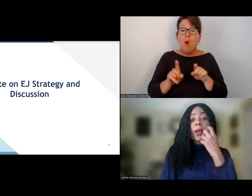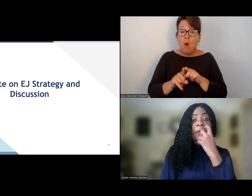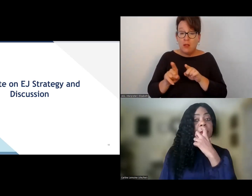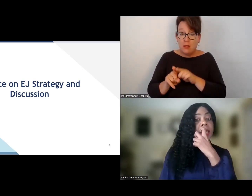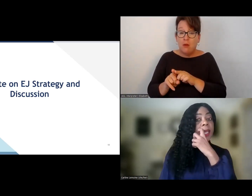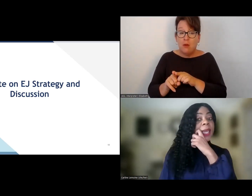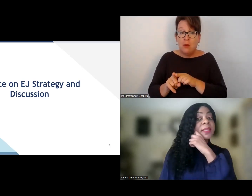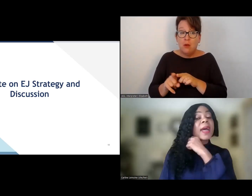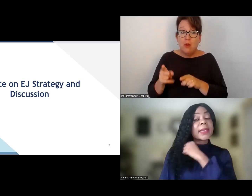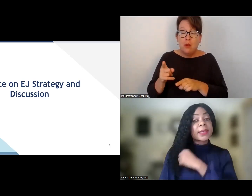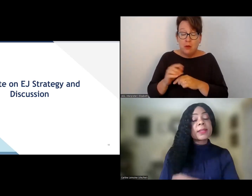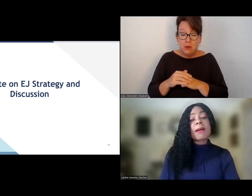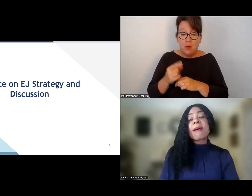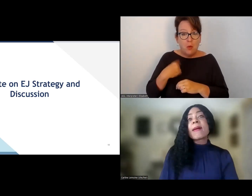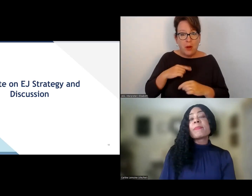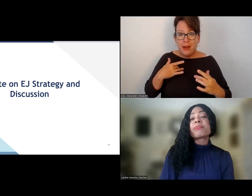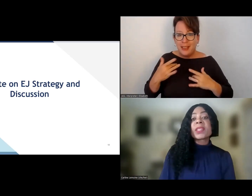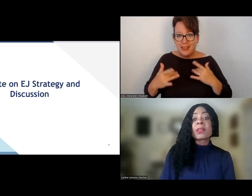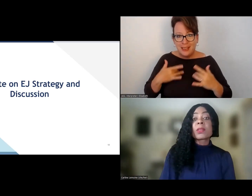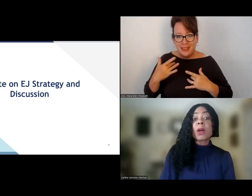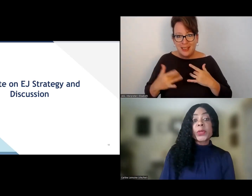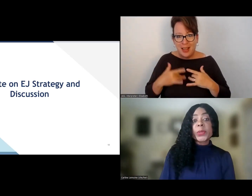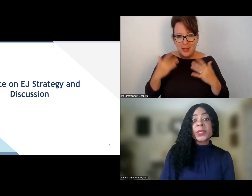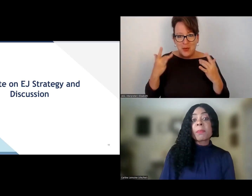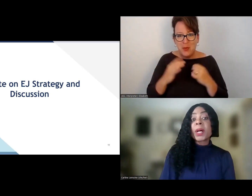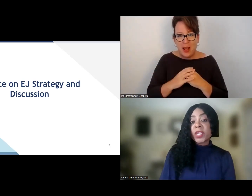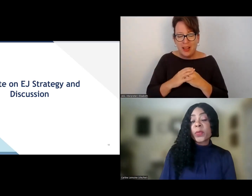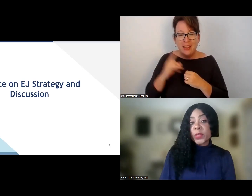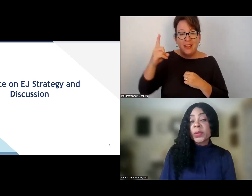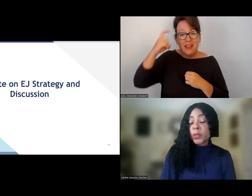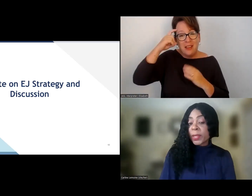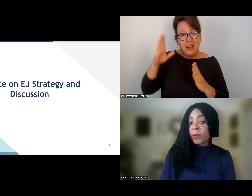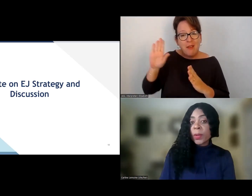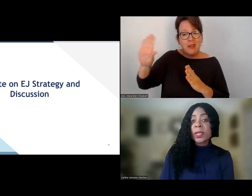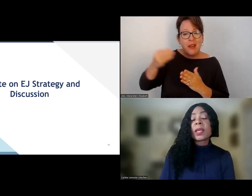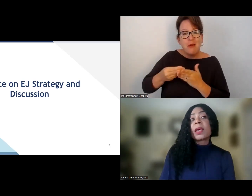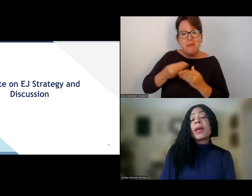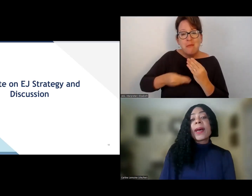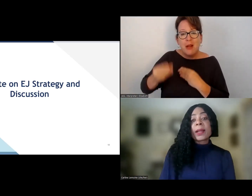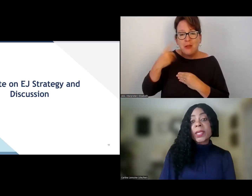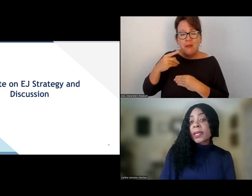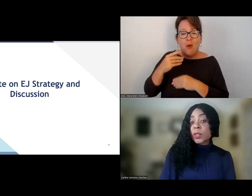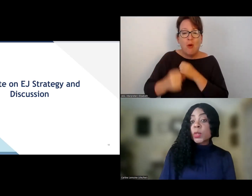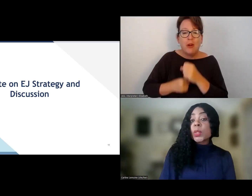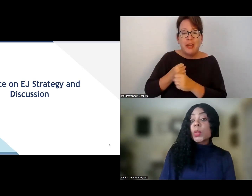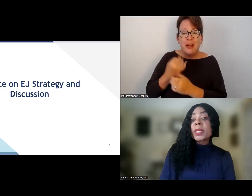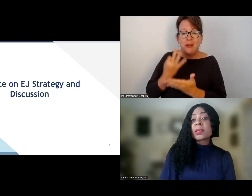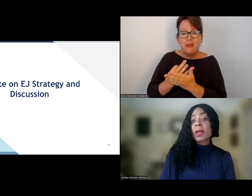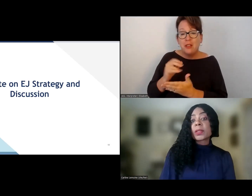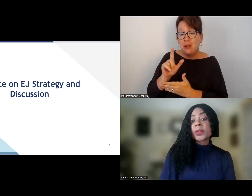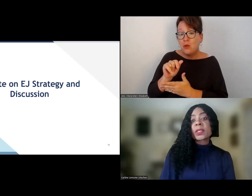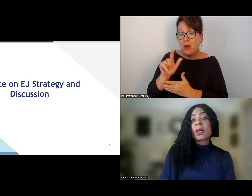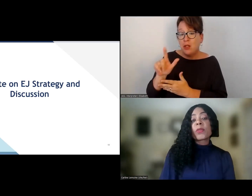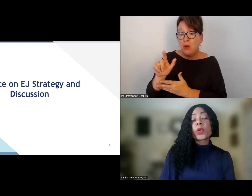Also, we are very excited that the governor's budget for fiscal year 24 allocated $2